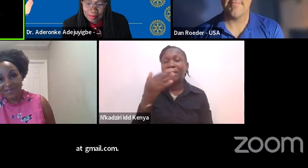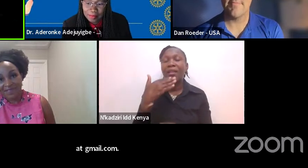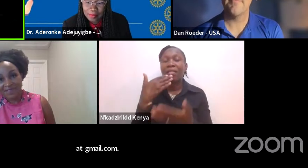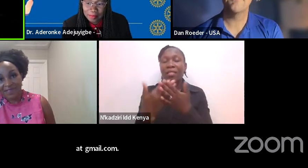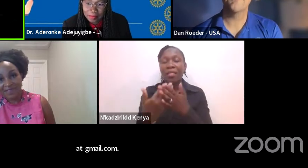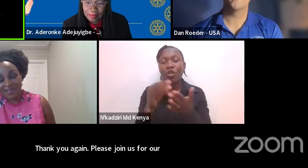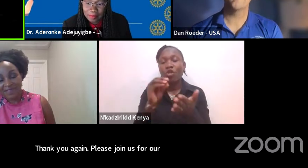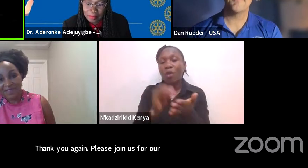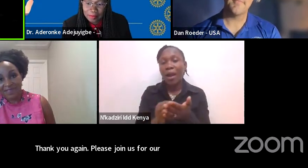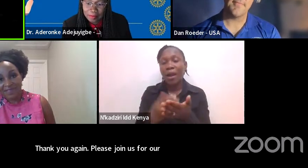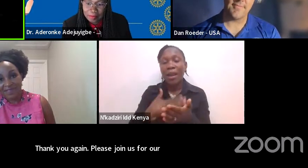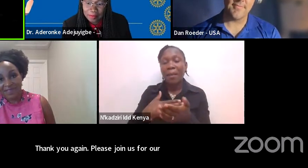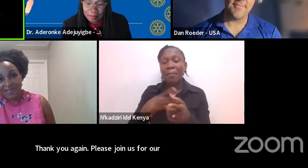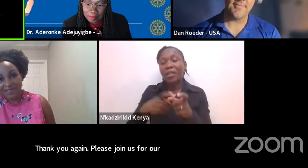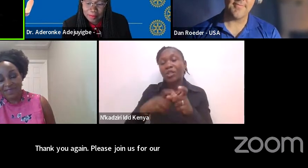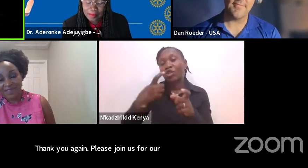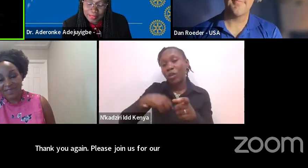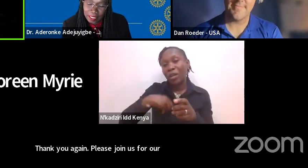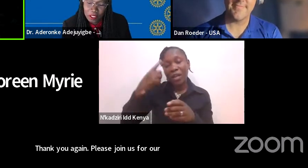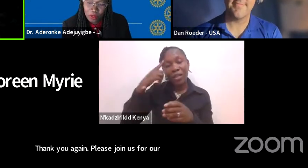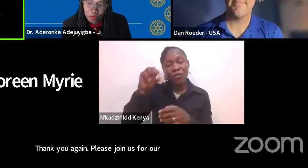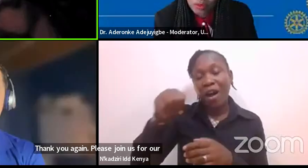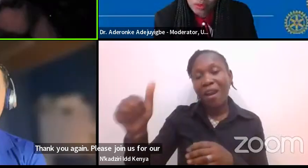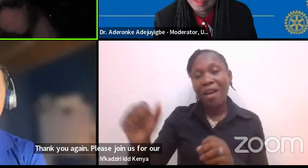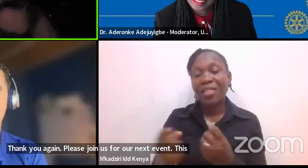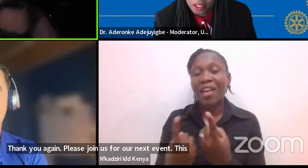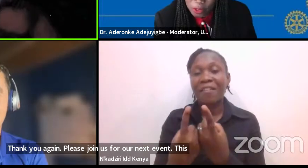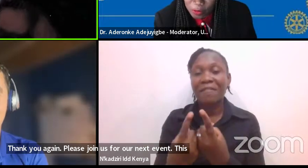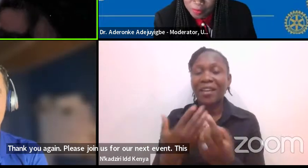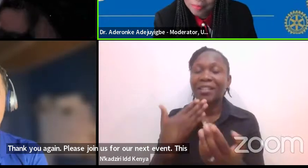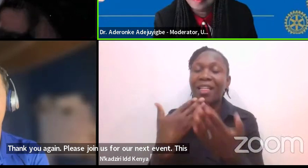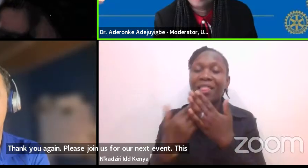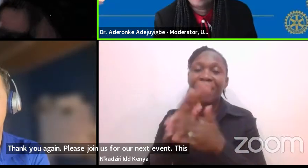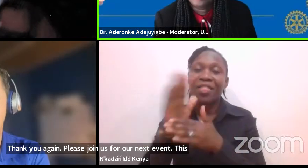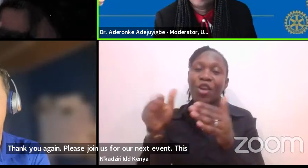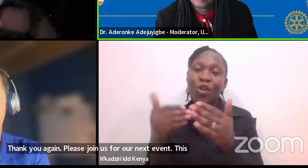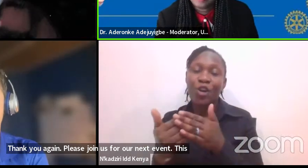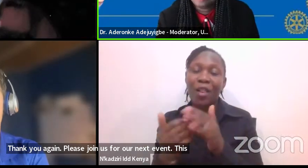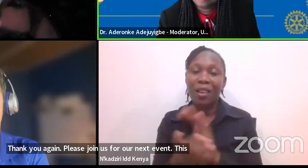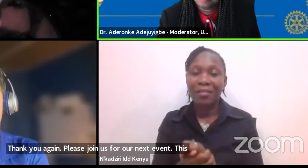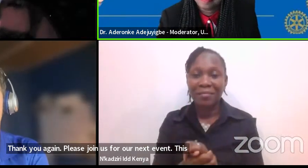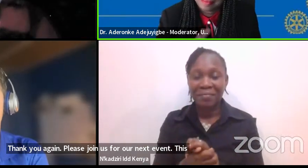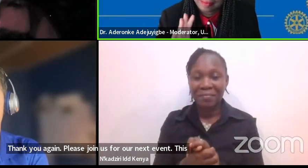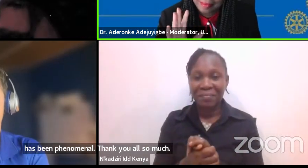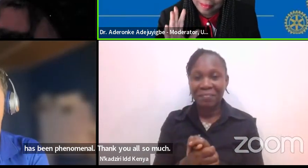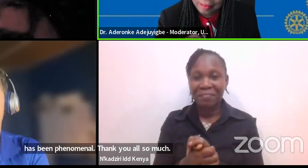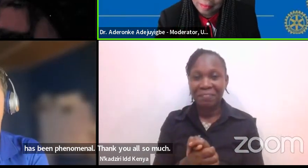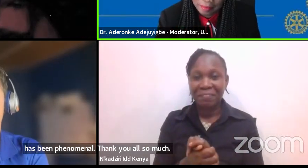event. This has been phenomenal. Thank you all so much. Thank you. Bye.